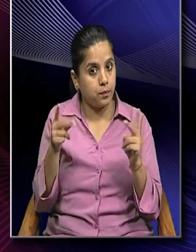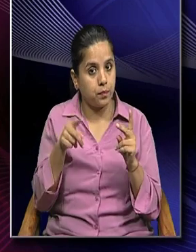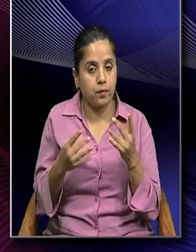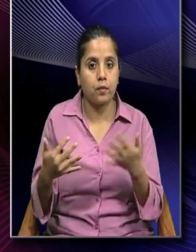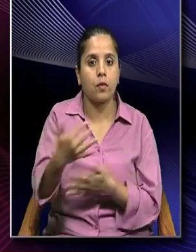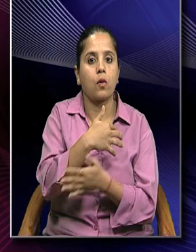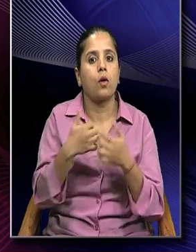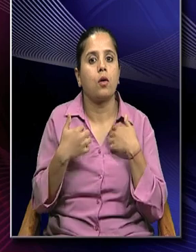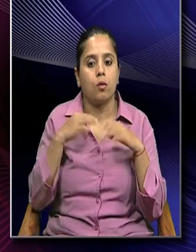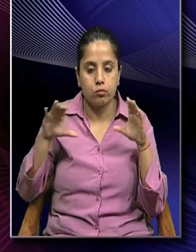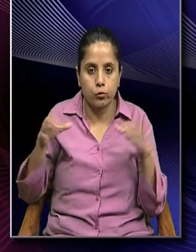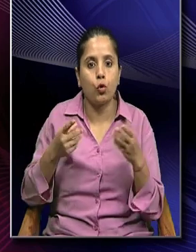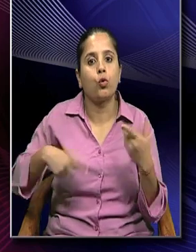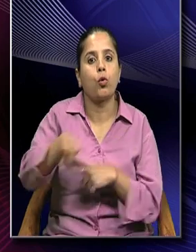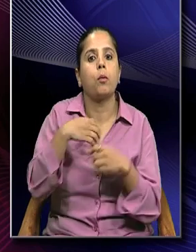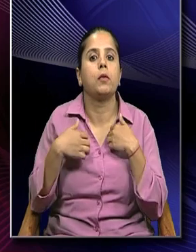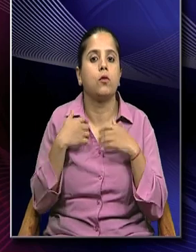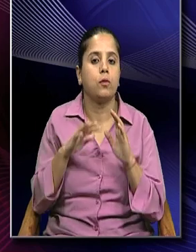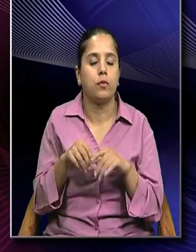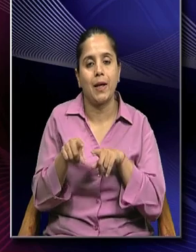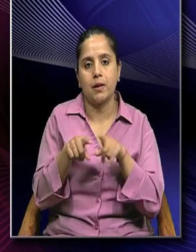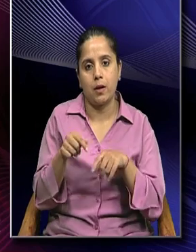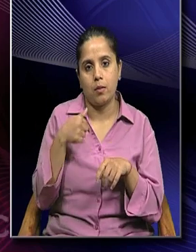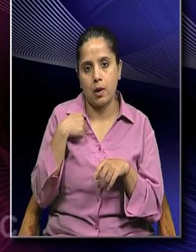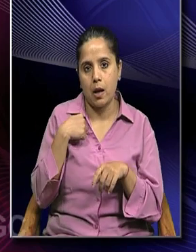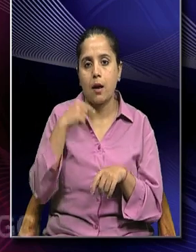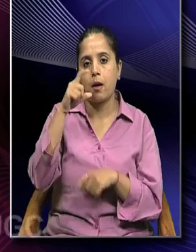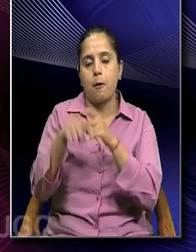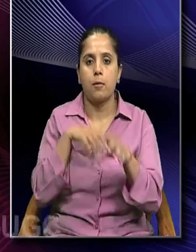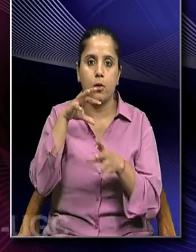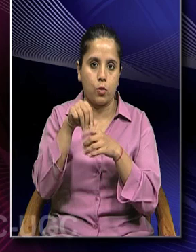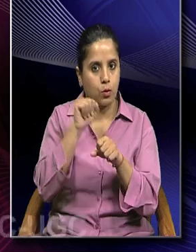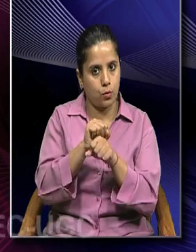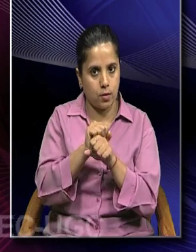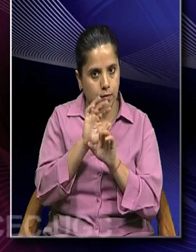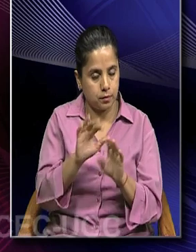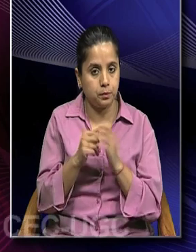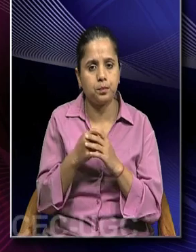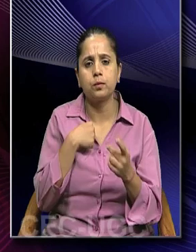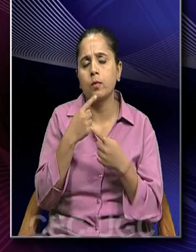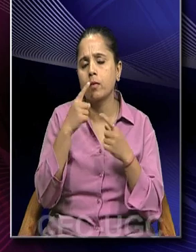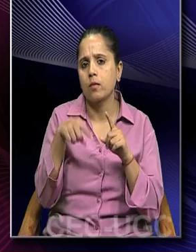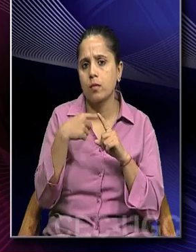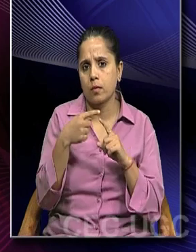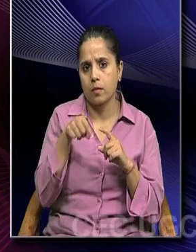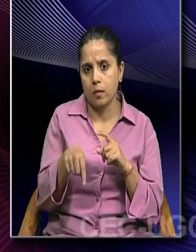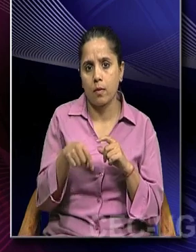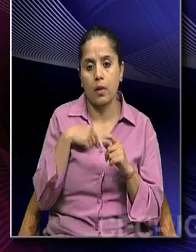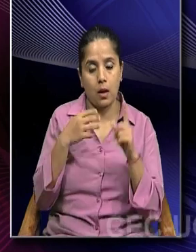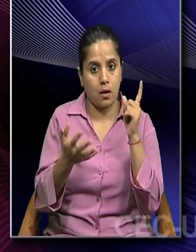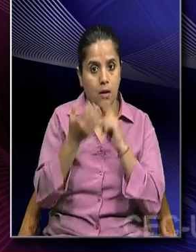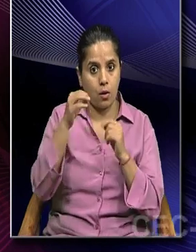collective interest. Suppose as an employee of a company, I talk about not only the attainment